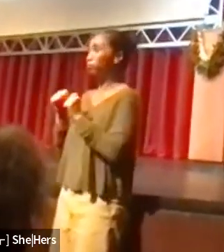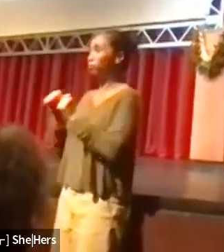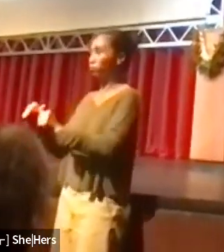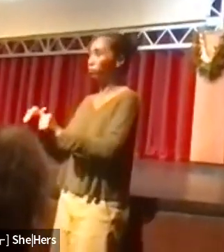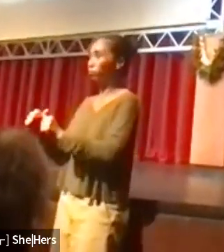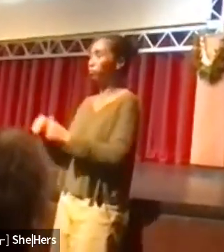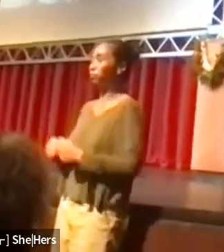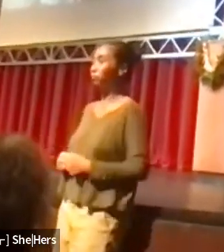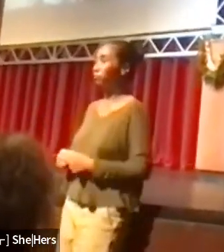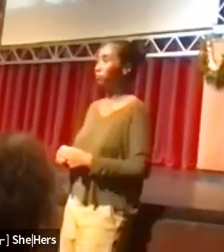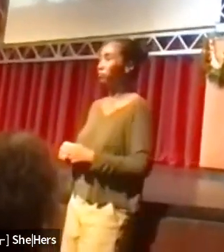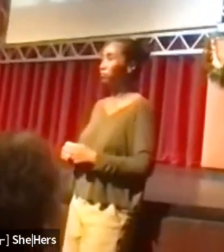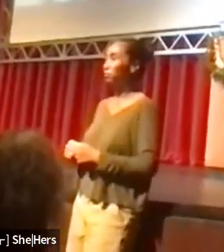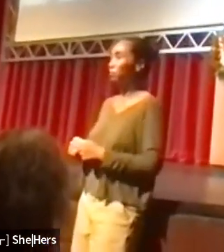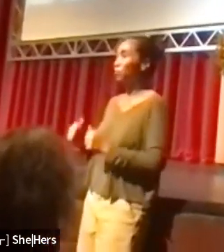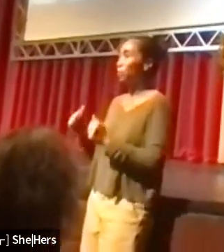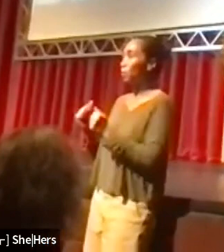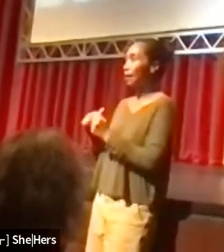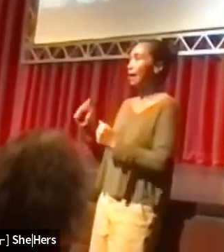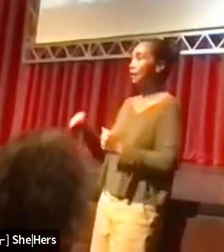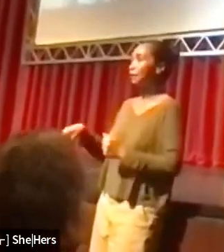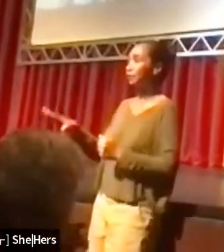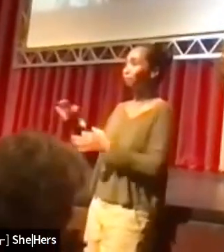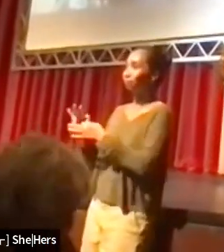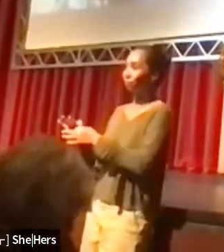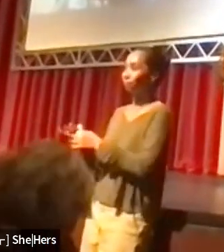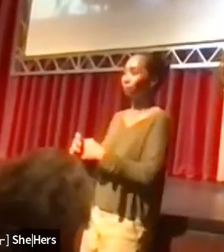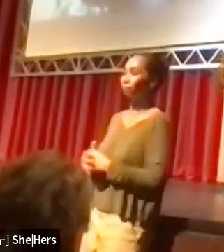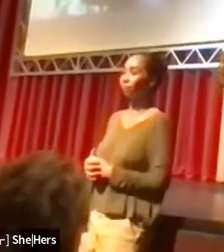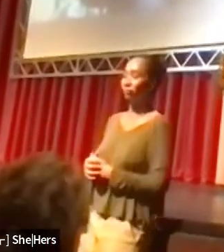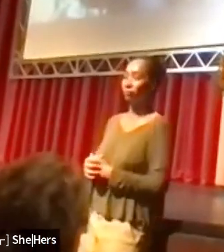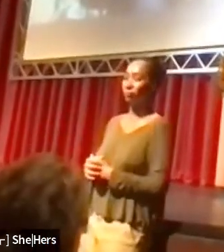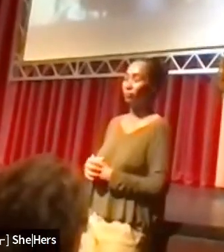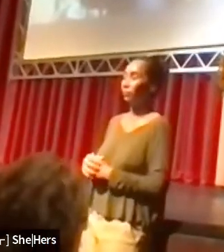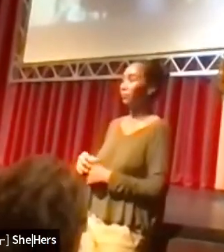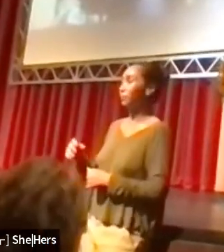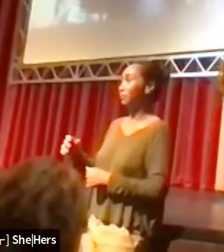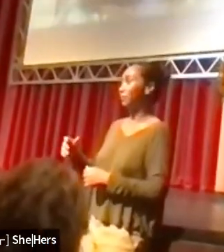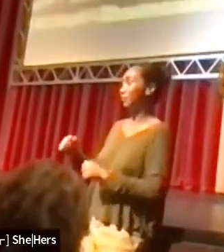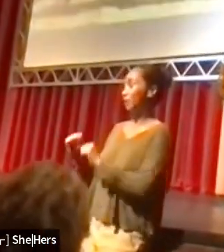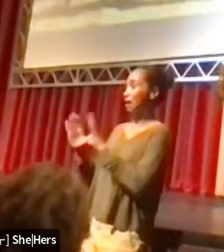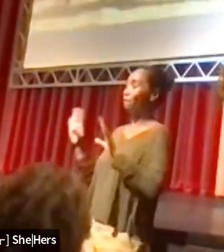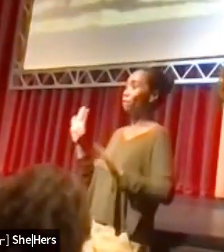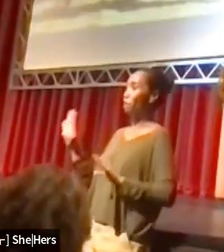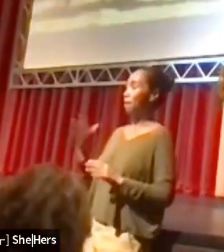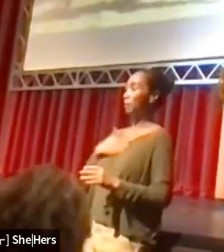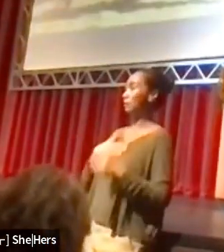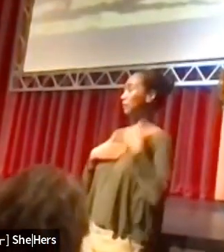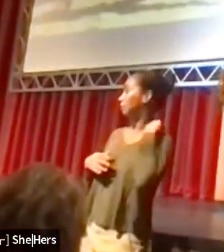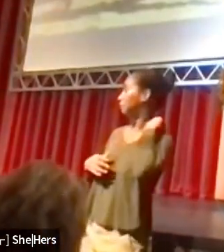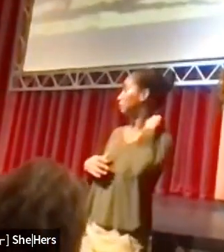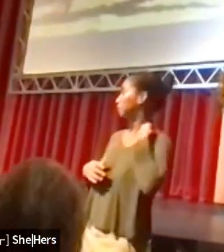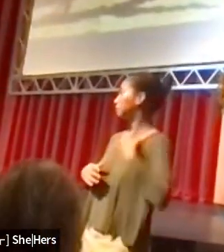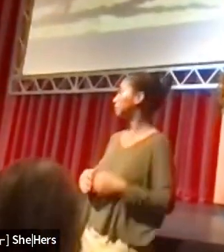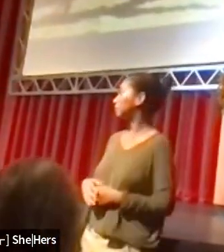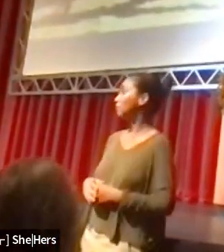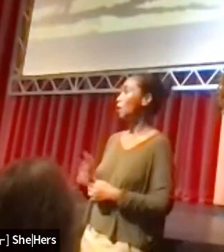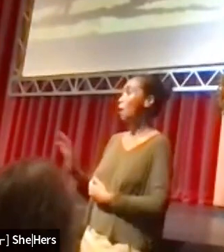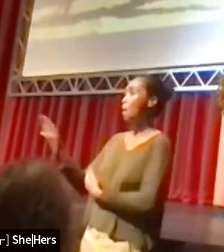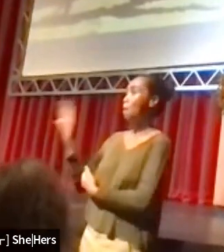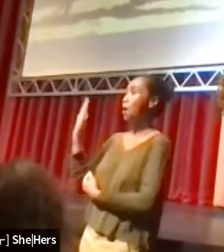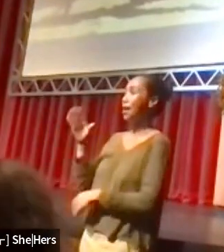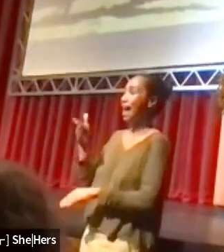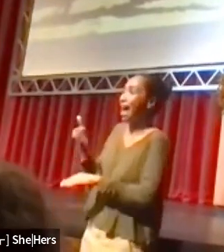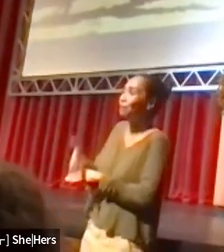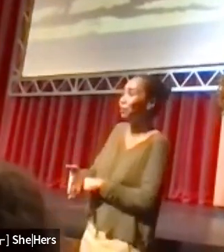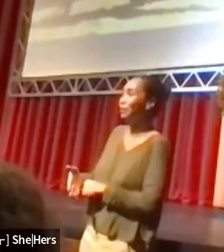of our connection with our Asian whānau in Aotearoa. Slide four, please, brother. The Morning